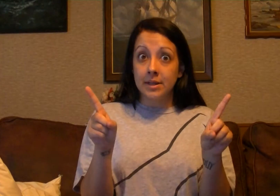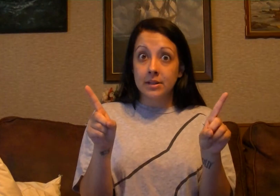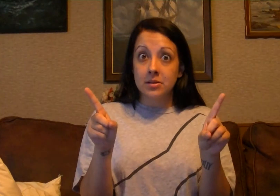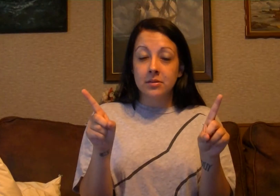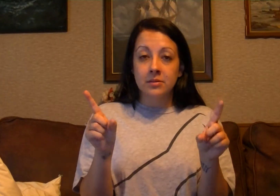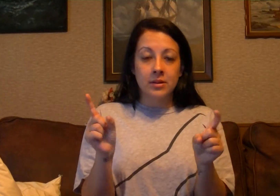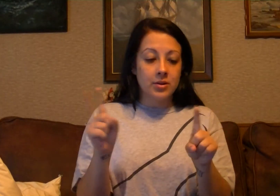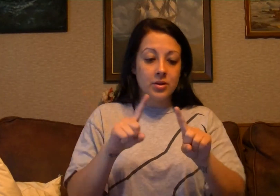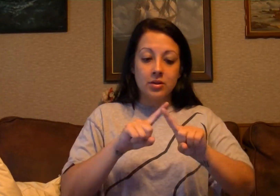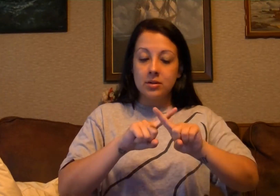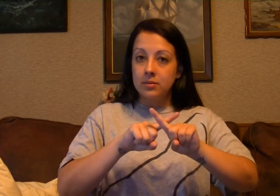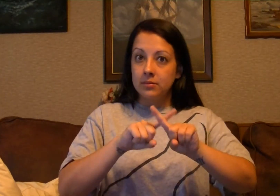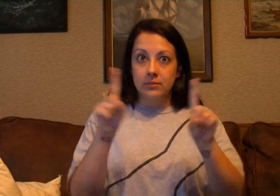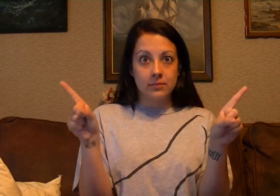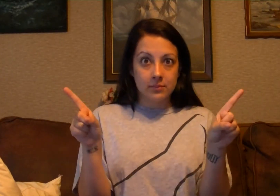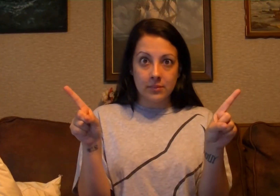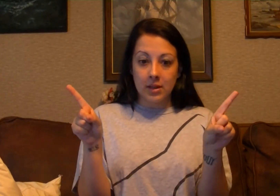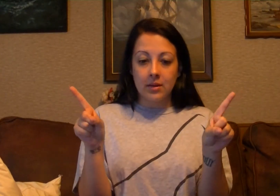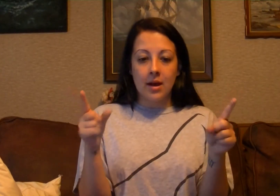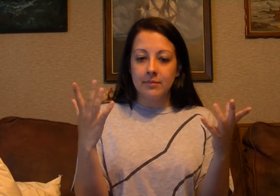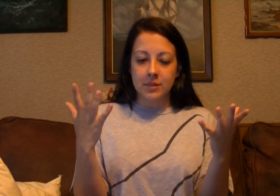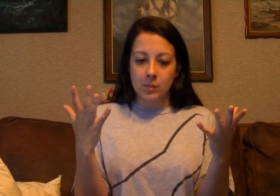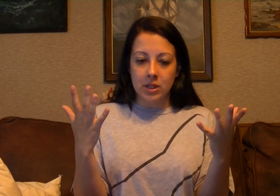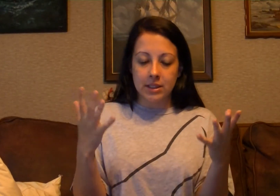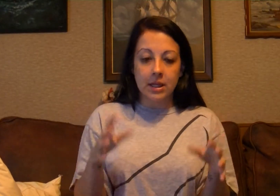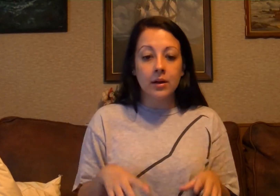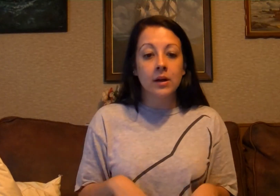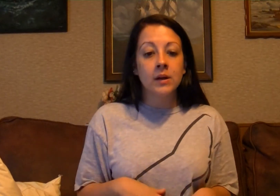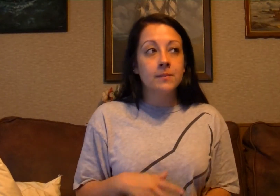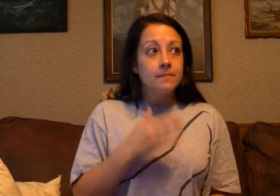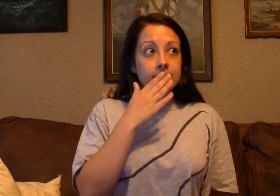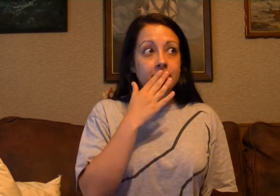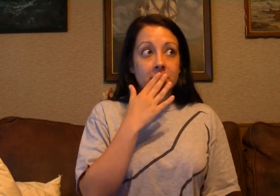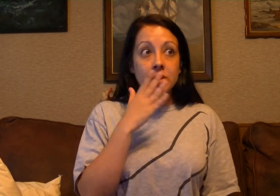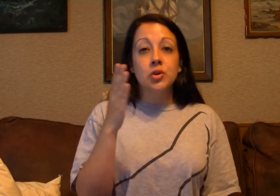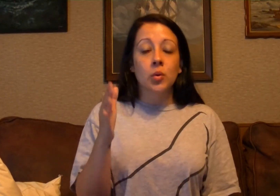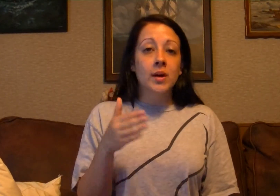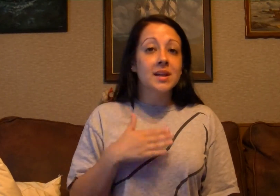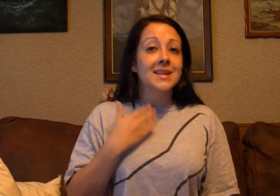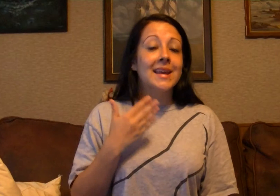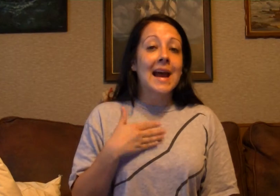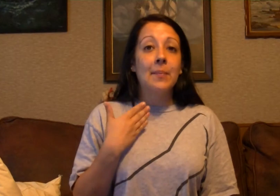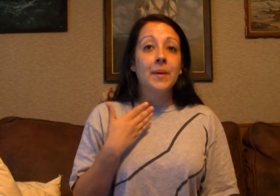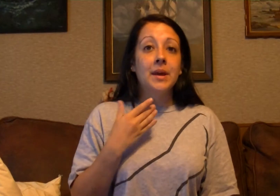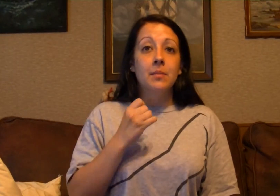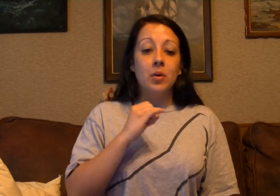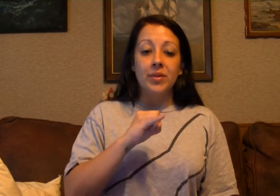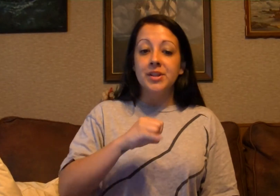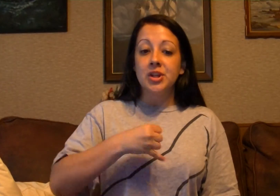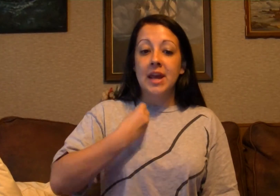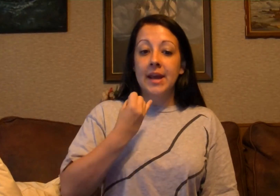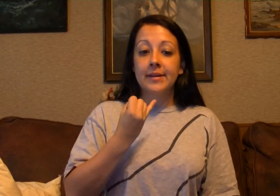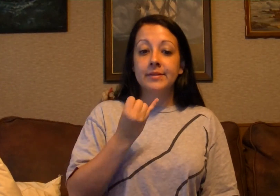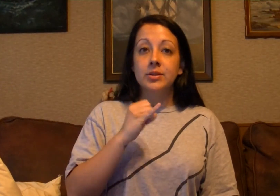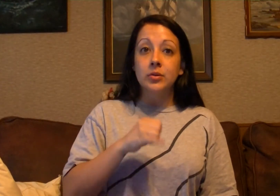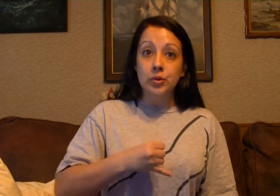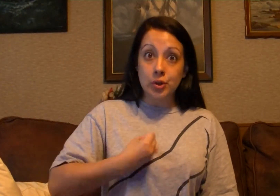But it's just like that. It's pretty easy. Joy is like happy, but with the J, so